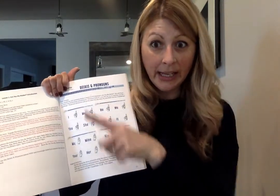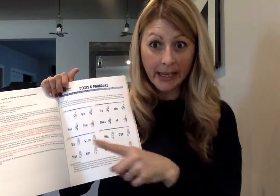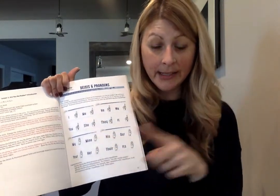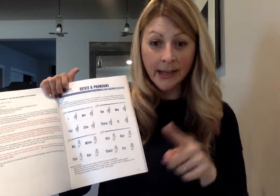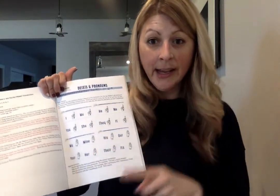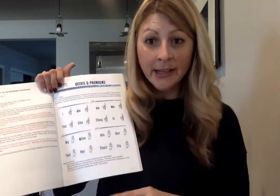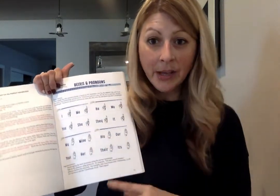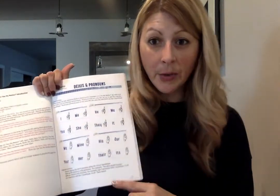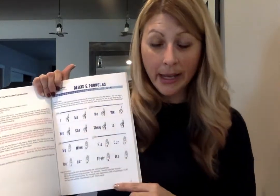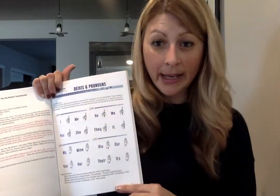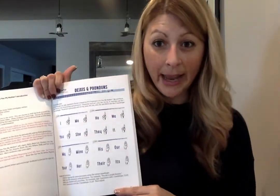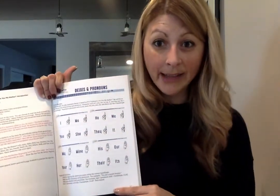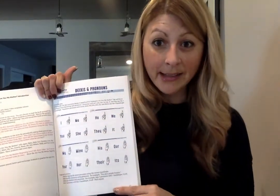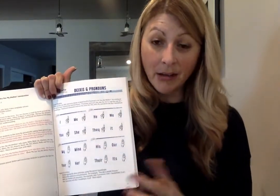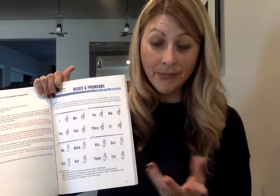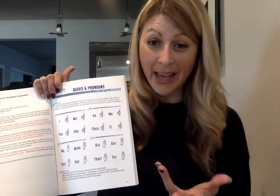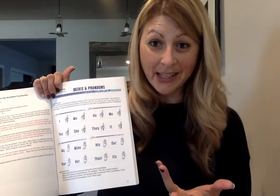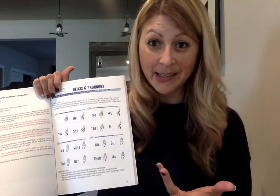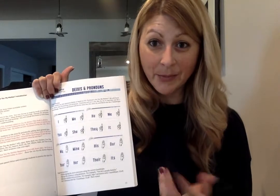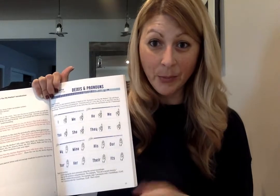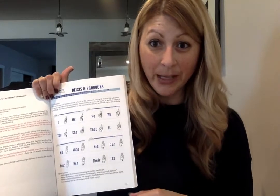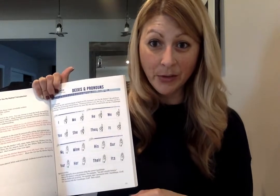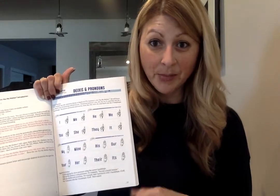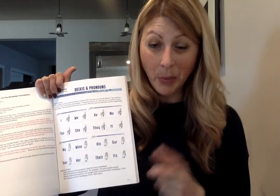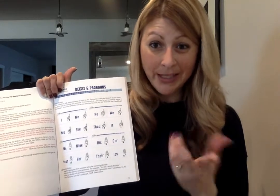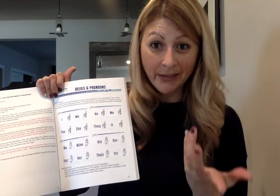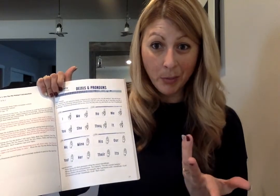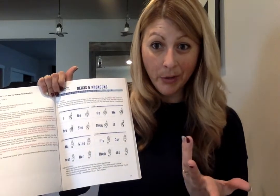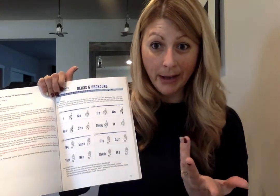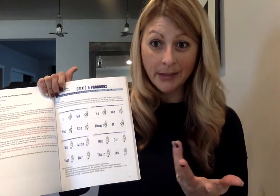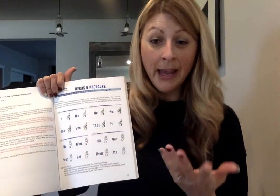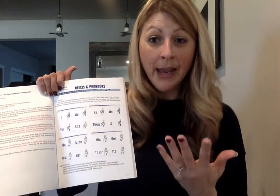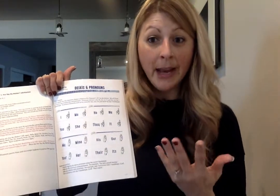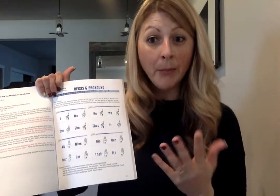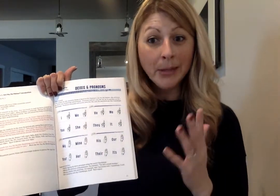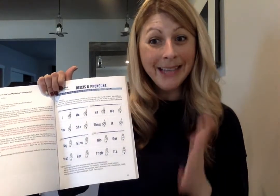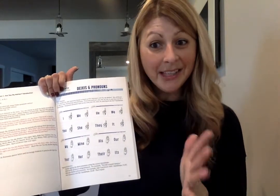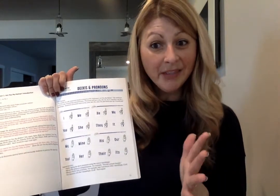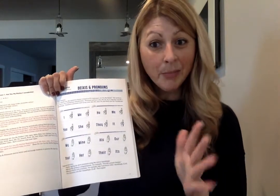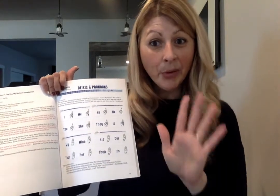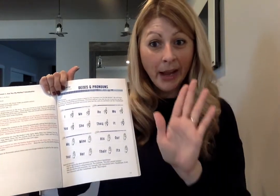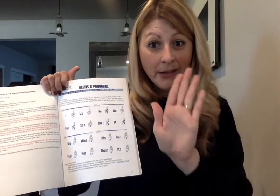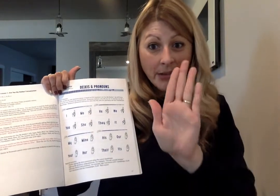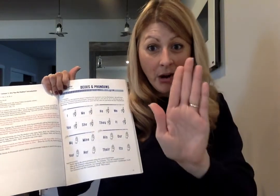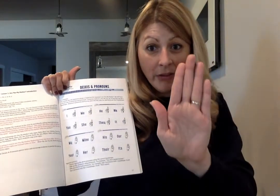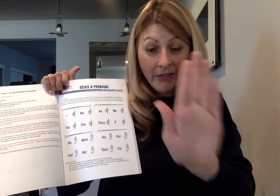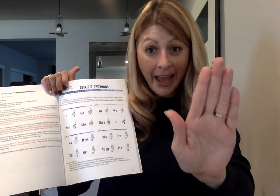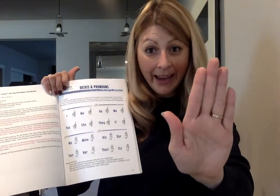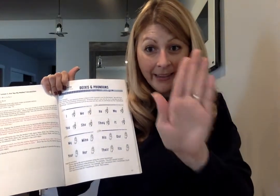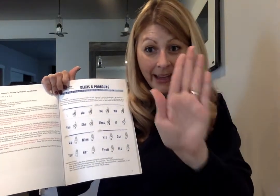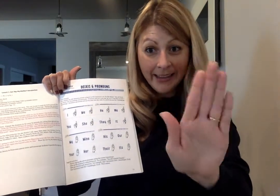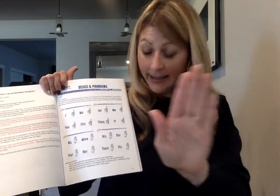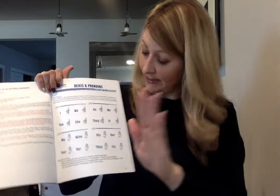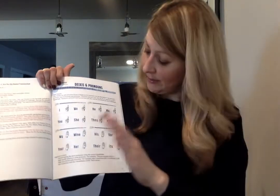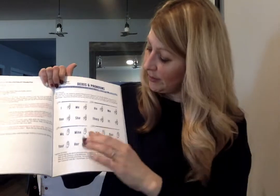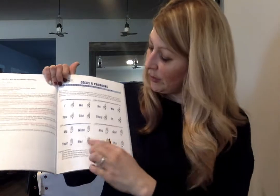it. So in ASL, we use pointing for pronouns. Now, possessive pronouns are flat hand like this. So you'll